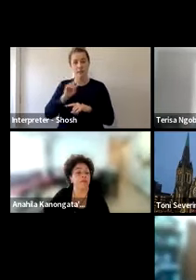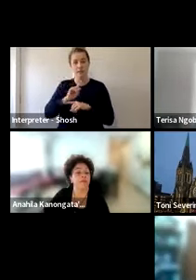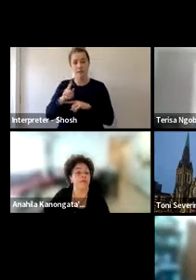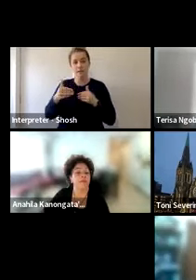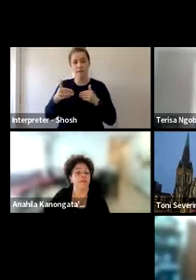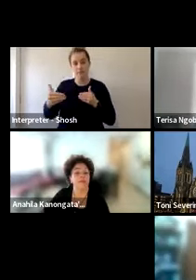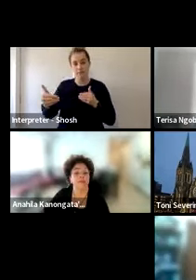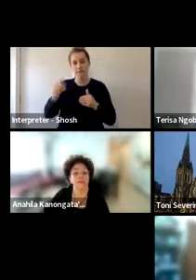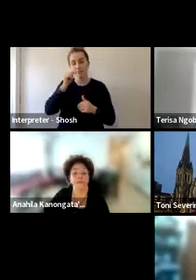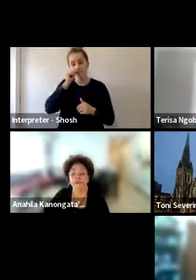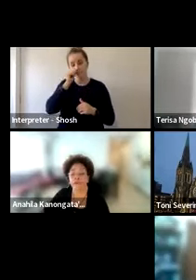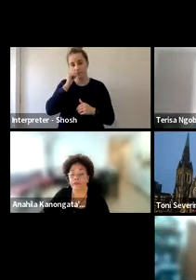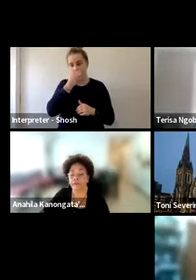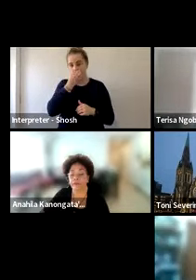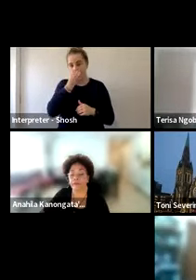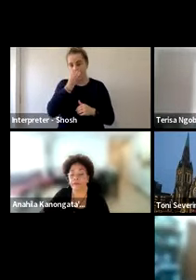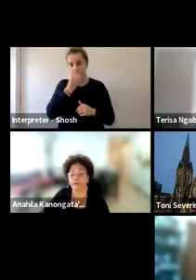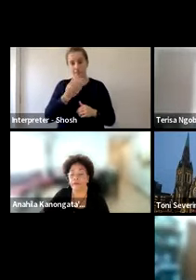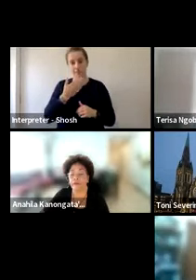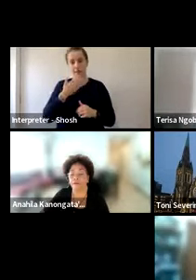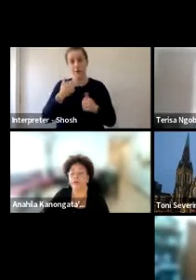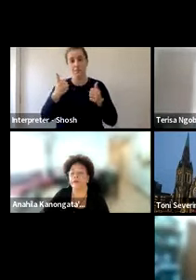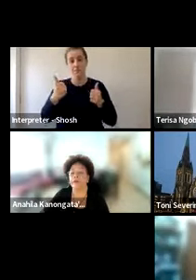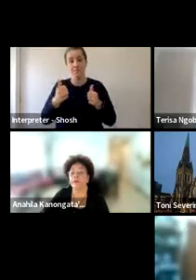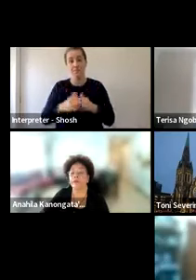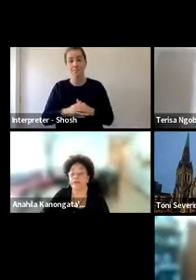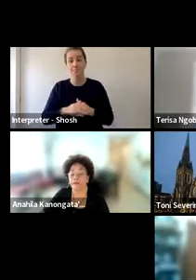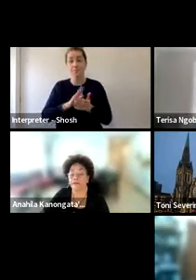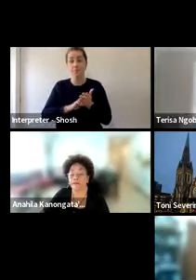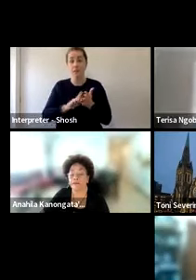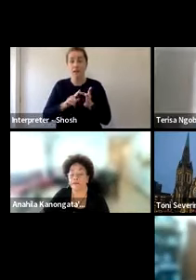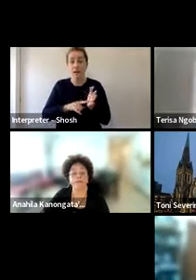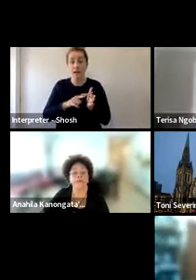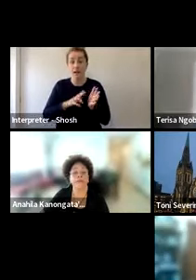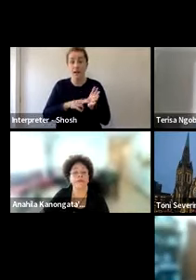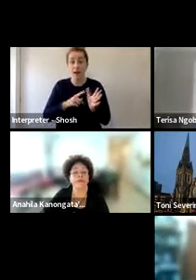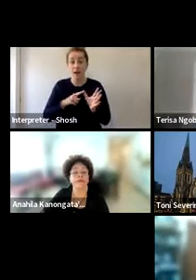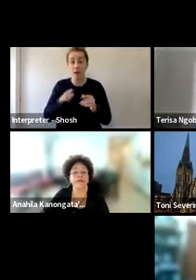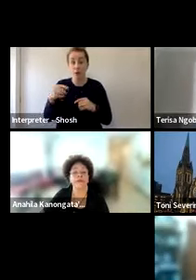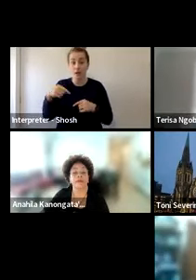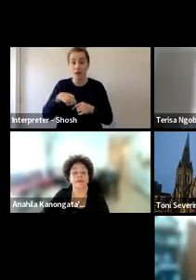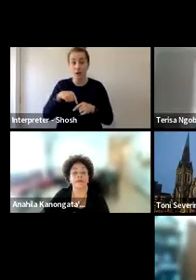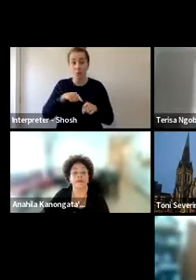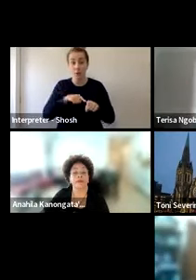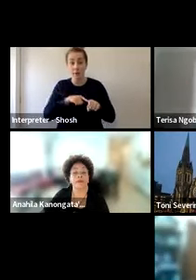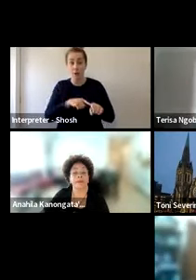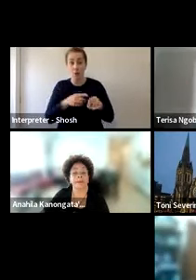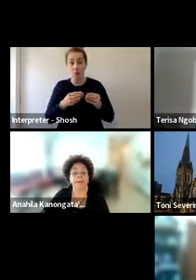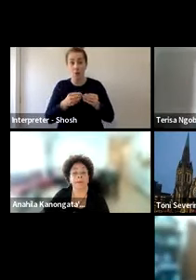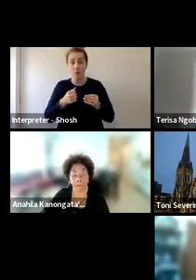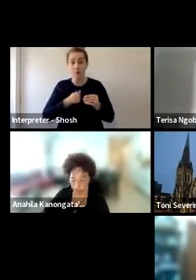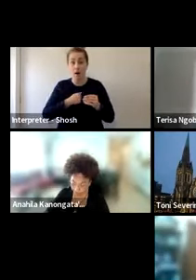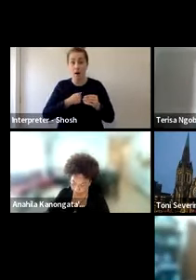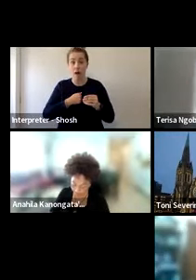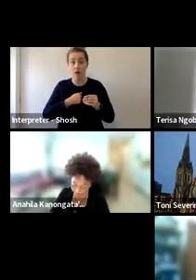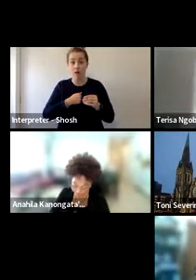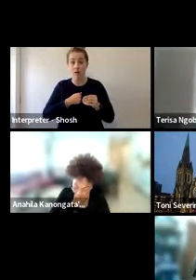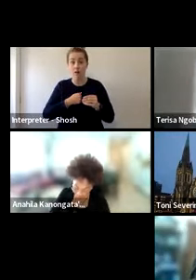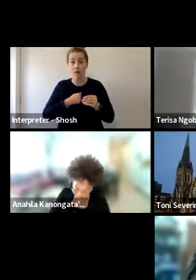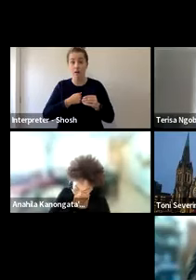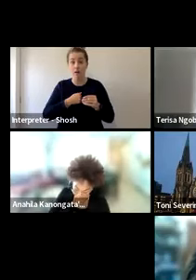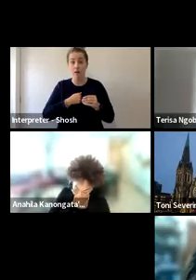minutes into the submission. Thanks so much. Sure. Is Helena here, just so because she'll be following along with my writing